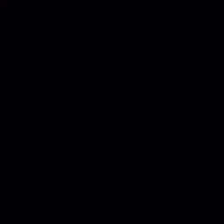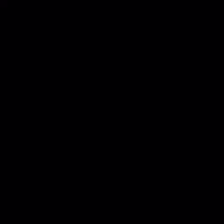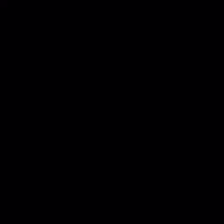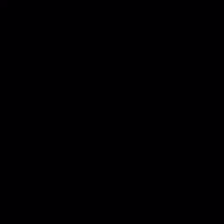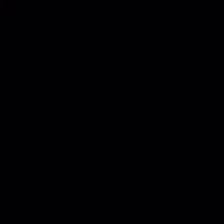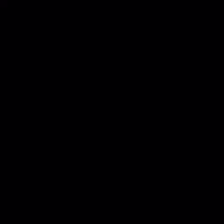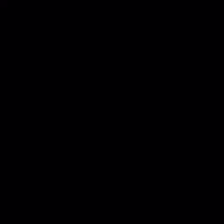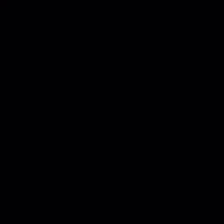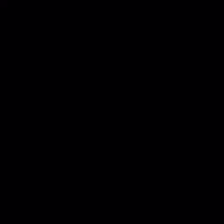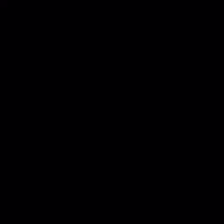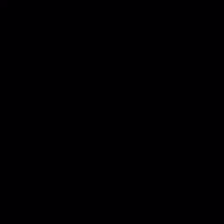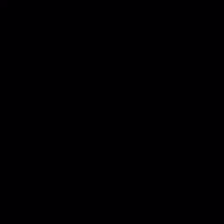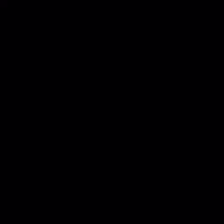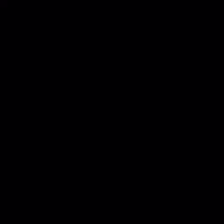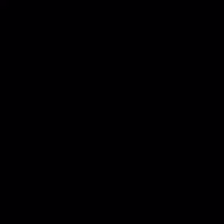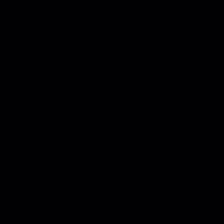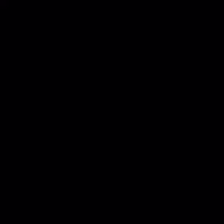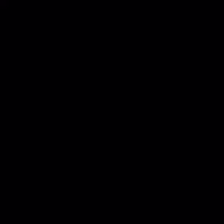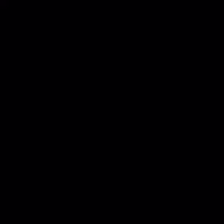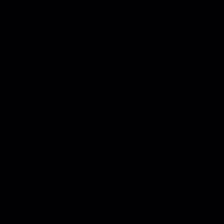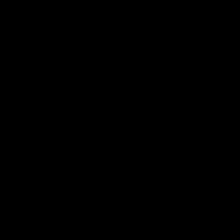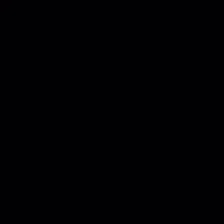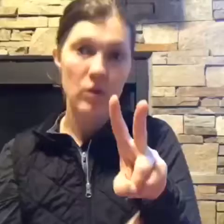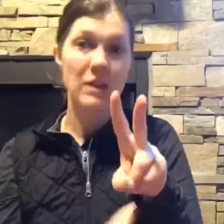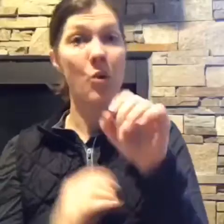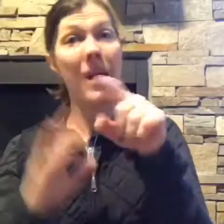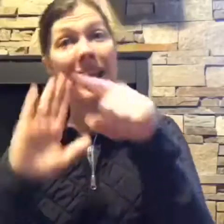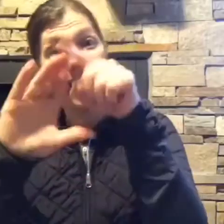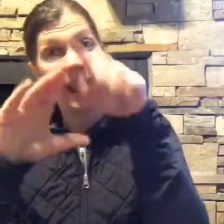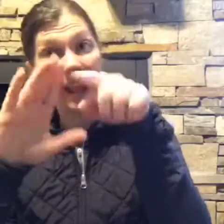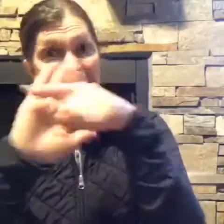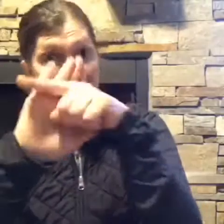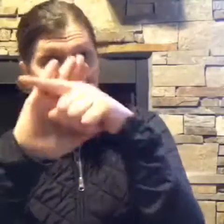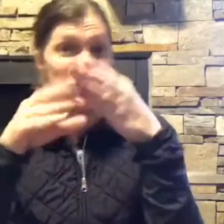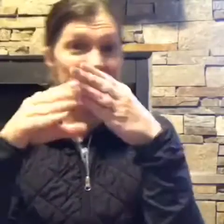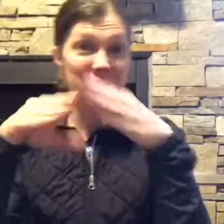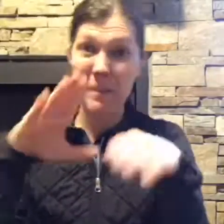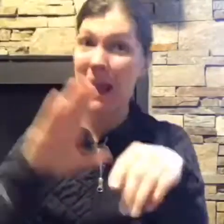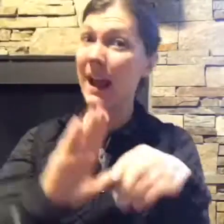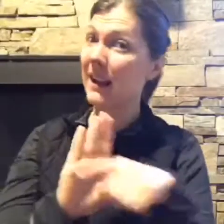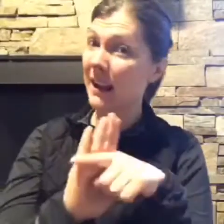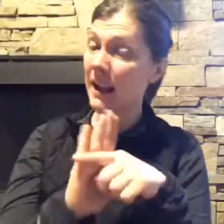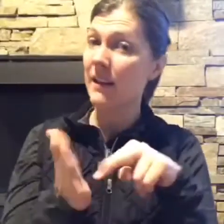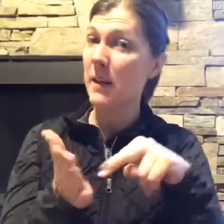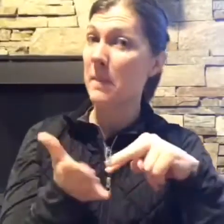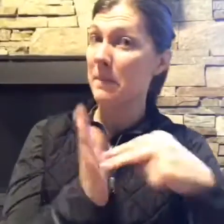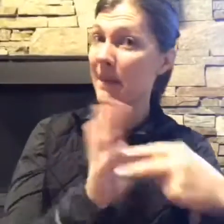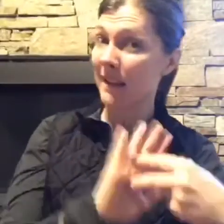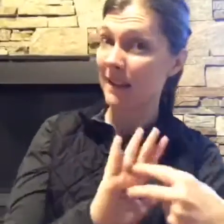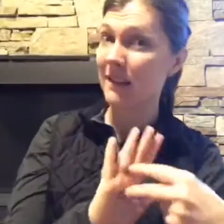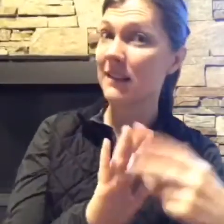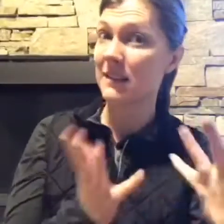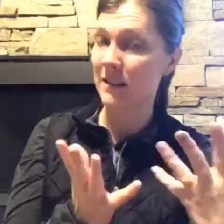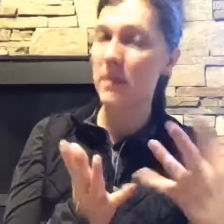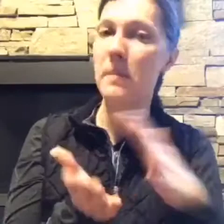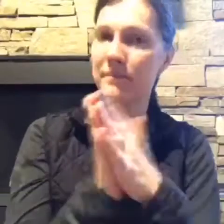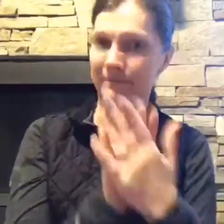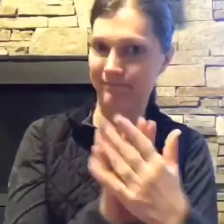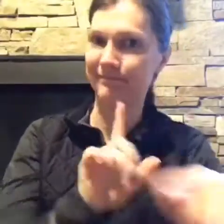This would be negative 32. And again, negative divided by a negative is a positive. Okay, and this works out. Negative 128 divided by negative 32